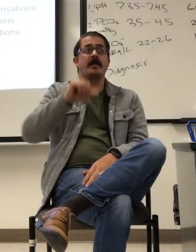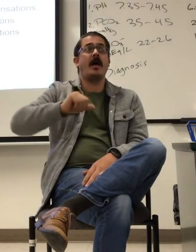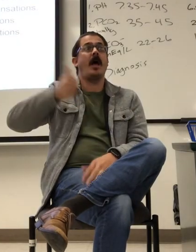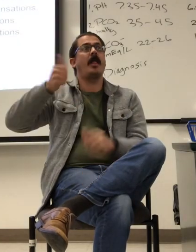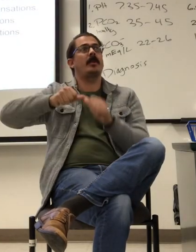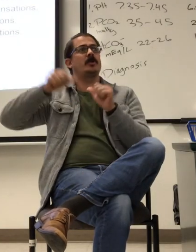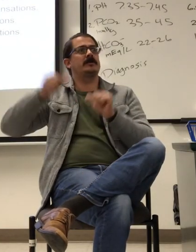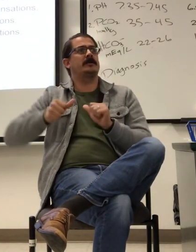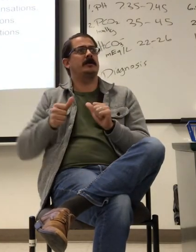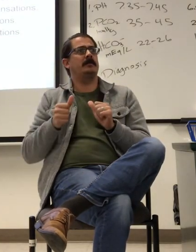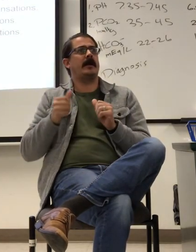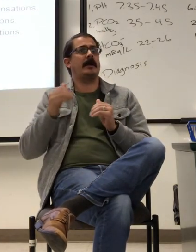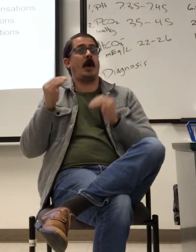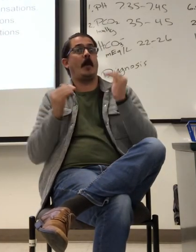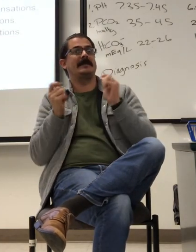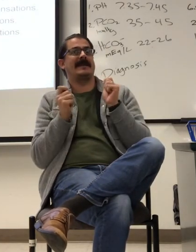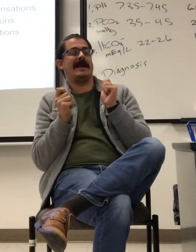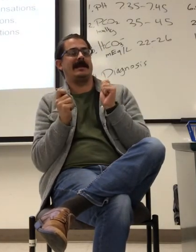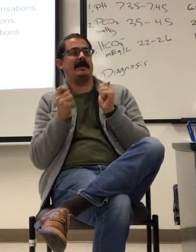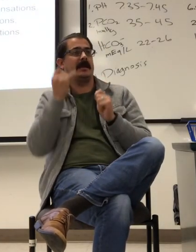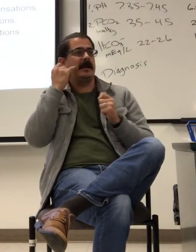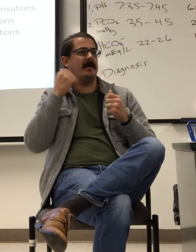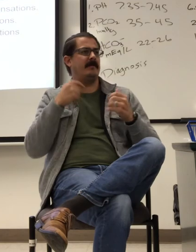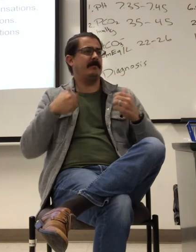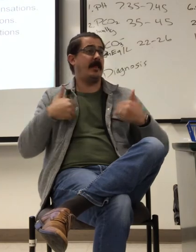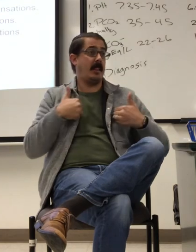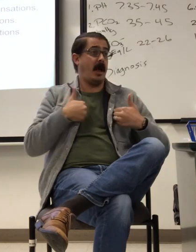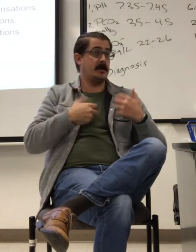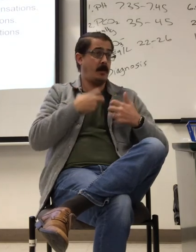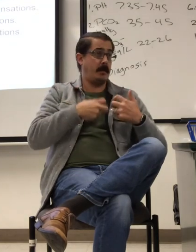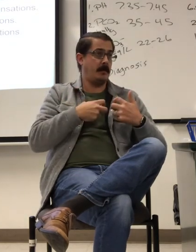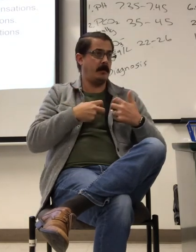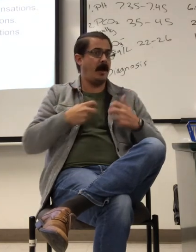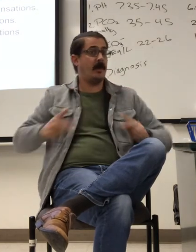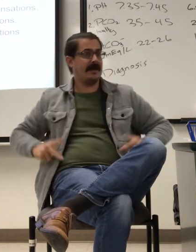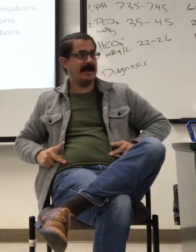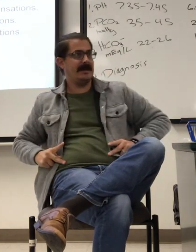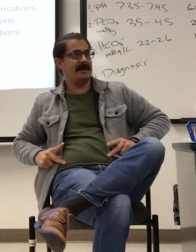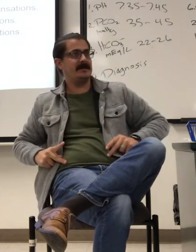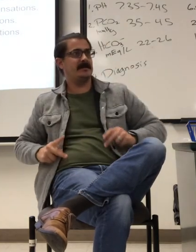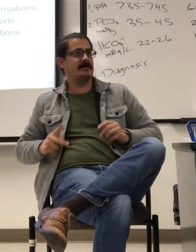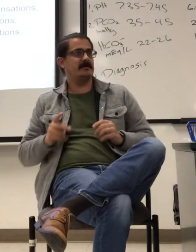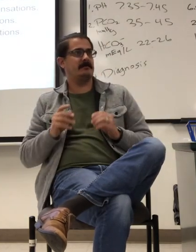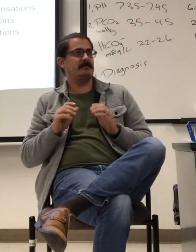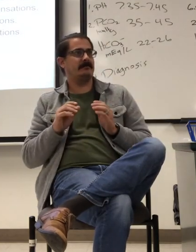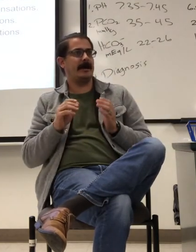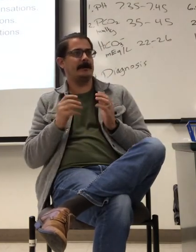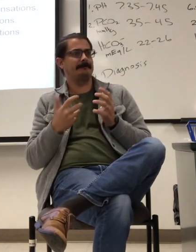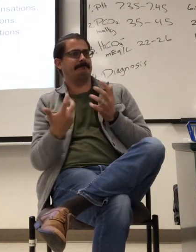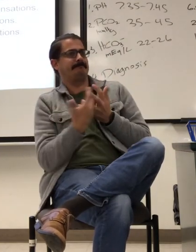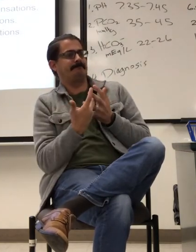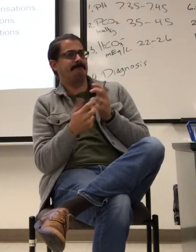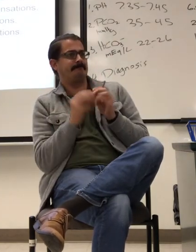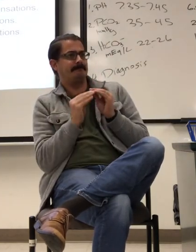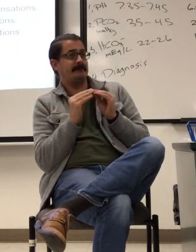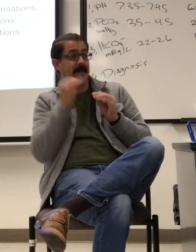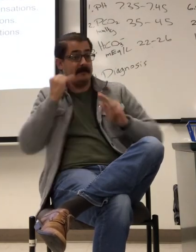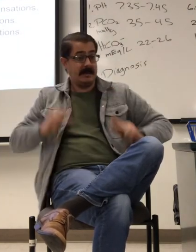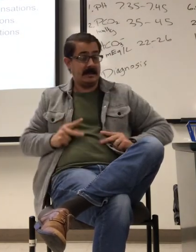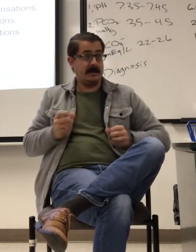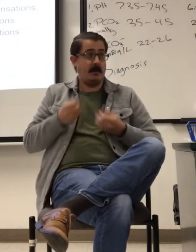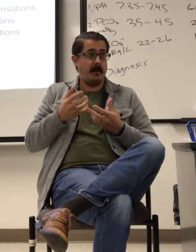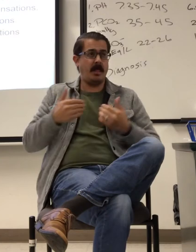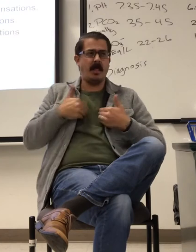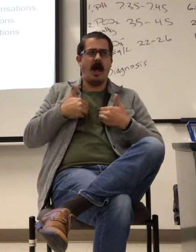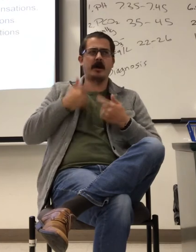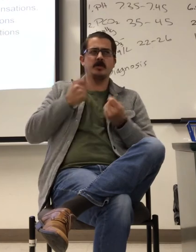system compensating? For example, if the lungs are causing the problem, are the kidneys compensating? If the kidneys are causing the problem, are the